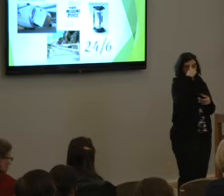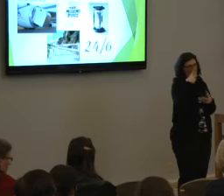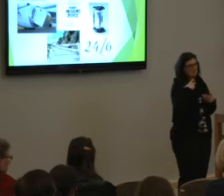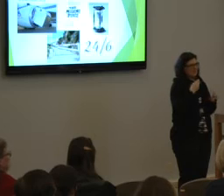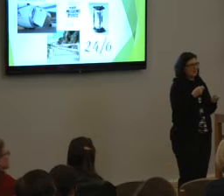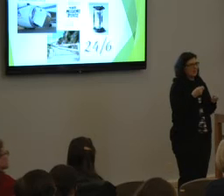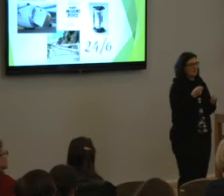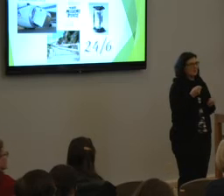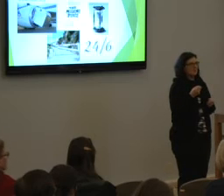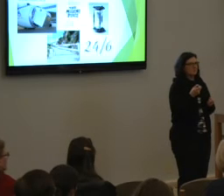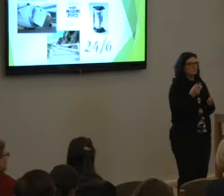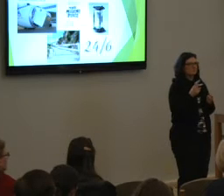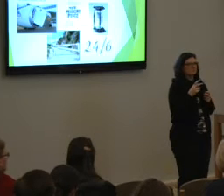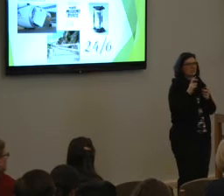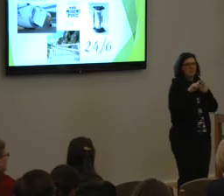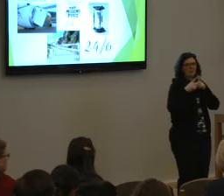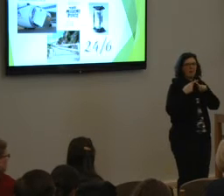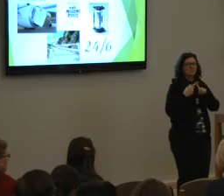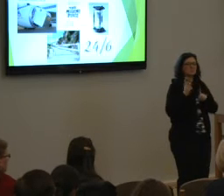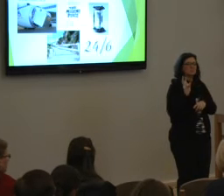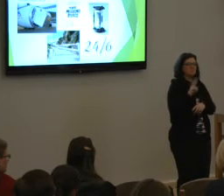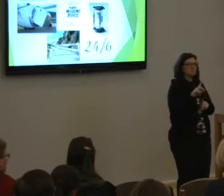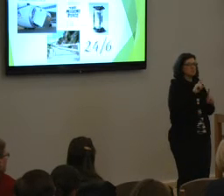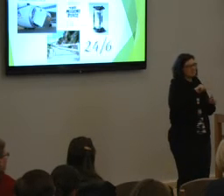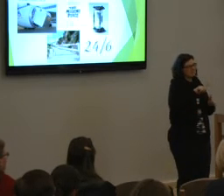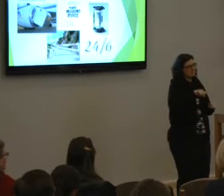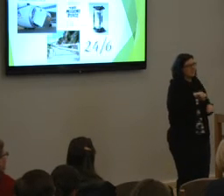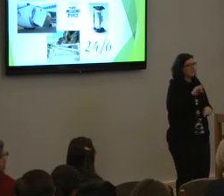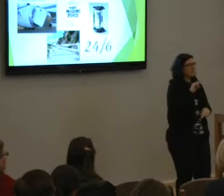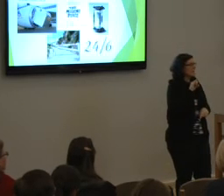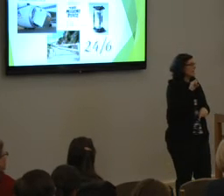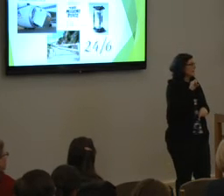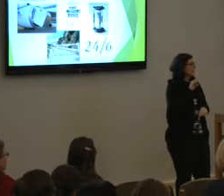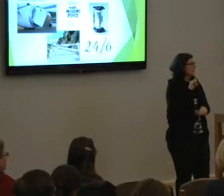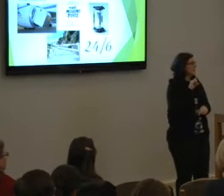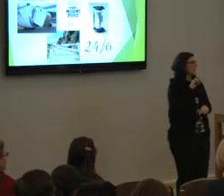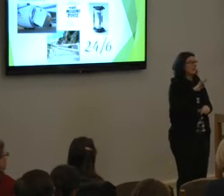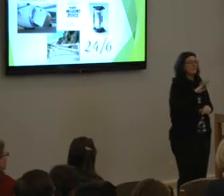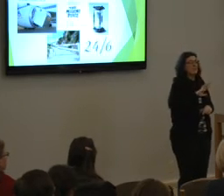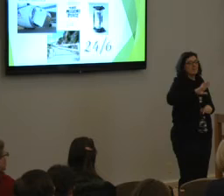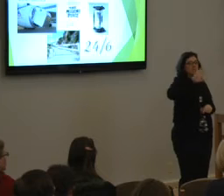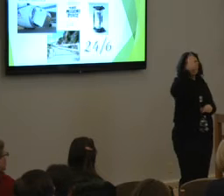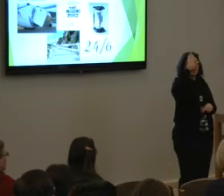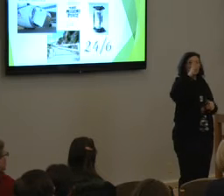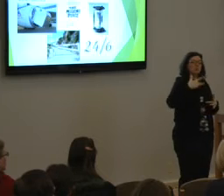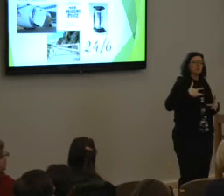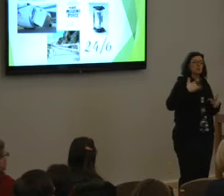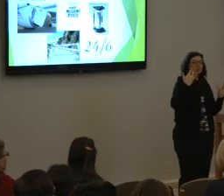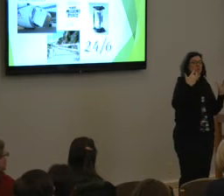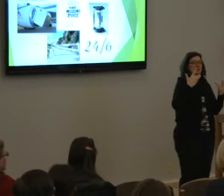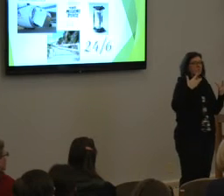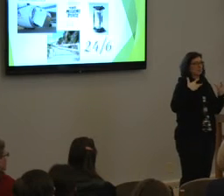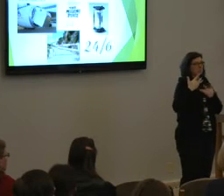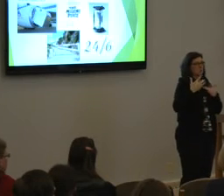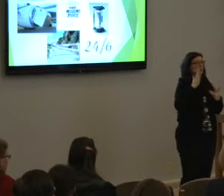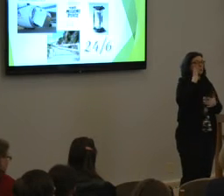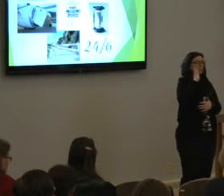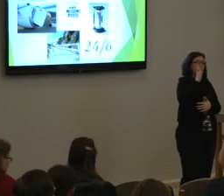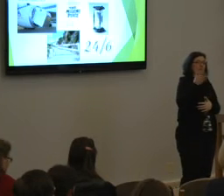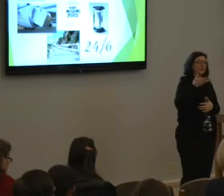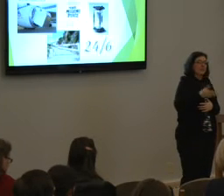They were buddies. And our pastor, if they got up at share joys and concerns time, we were going to be there for 30